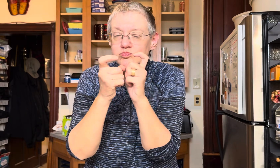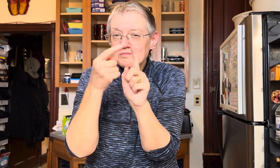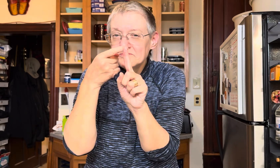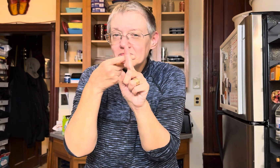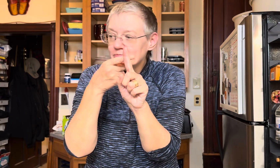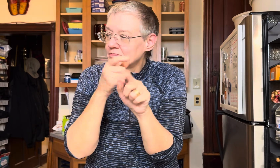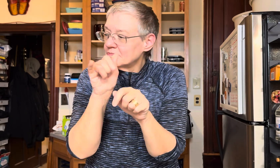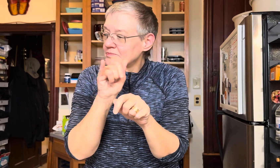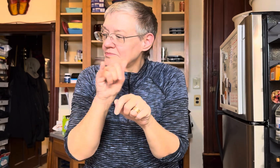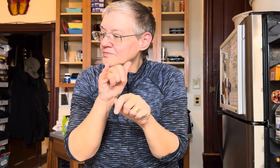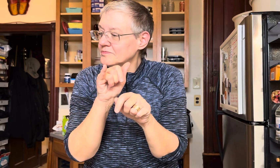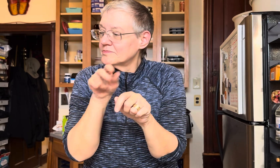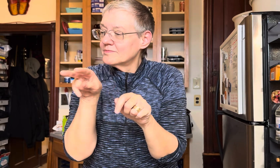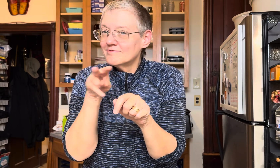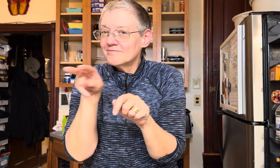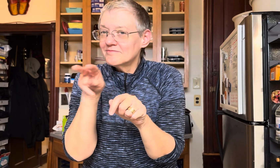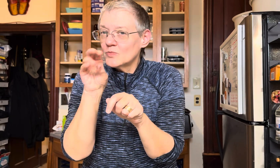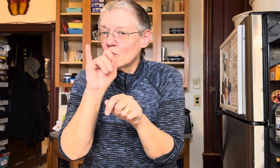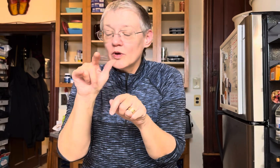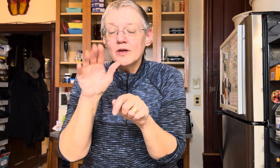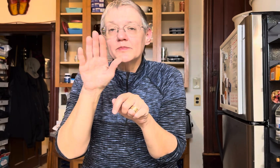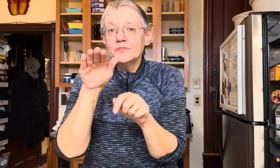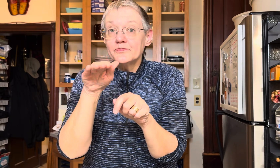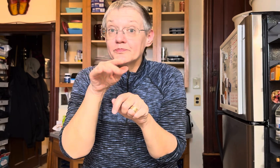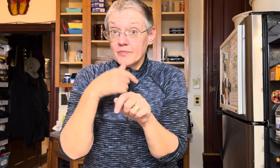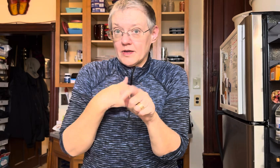I'm going to have to adjust the temperature of the oil as I go.